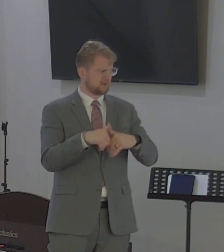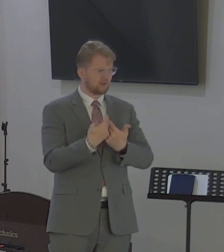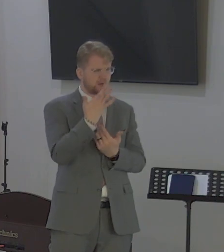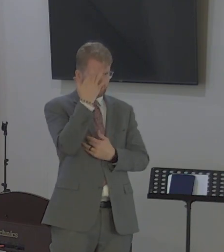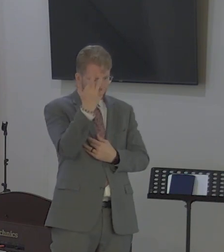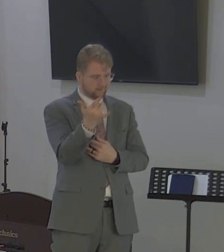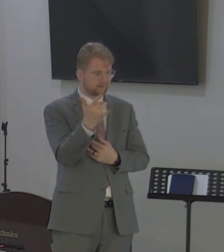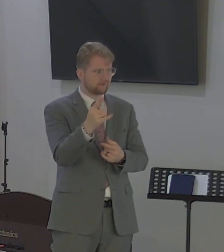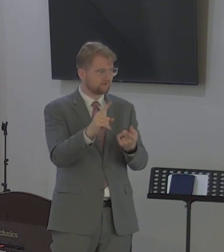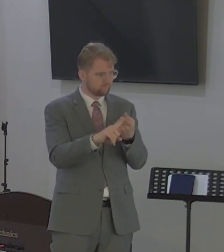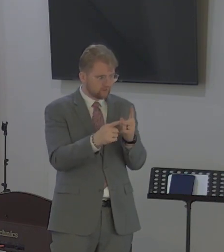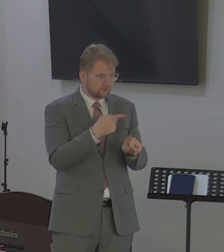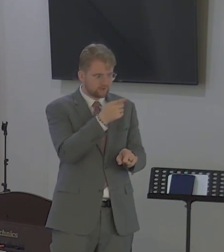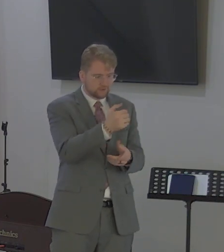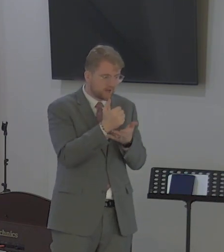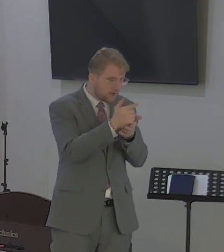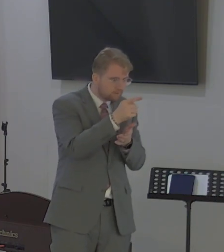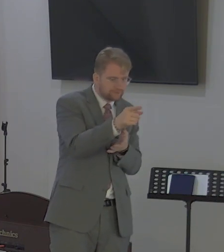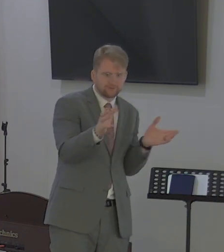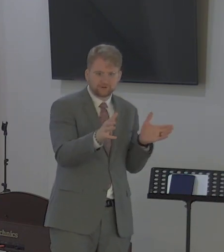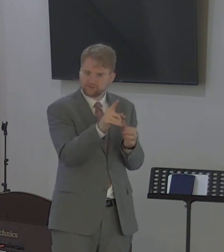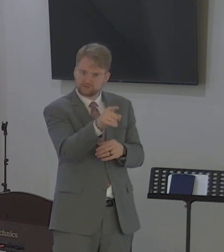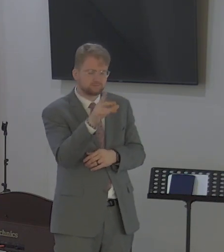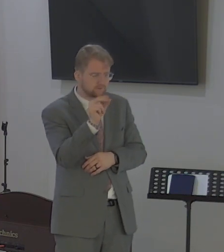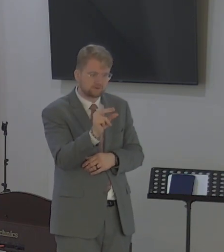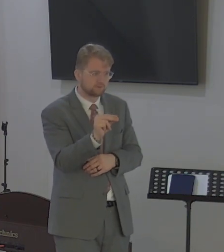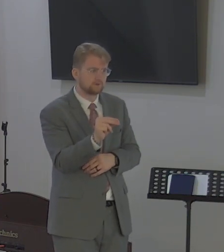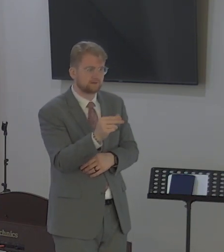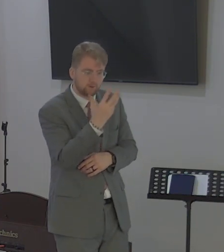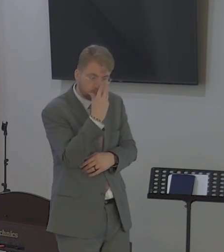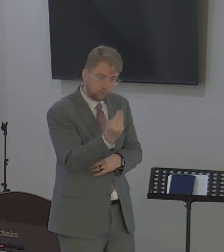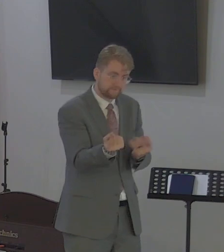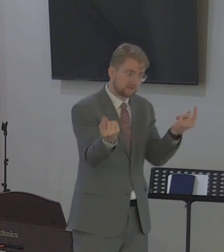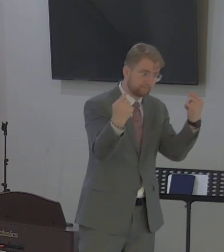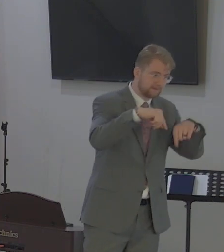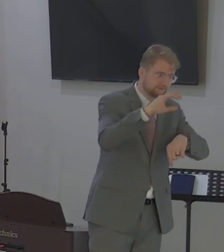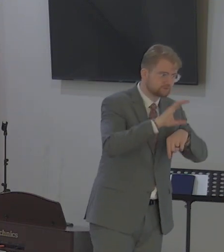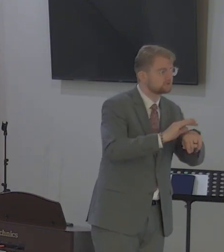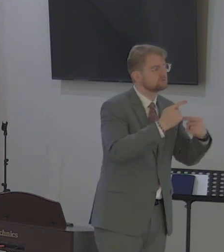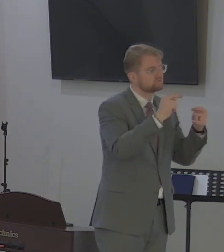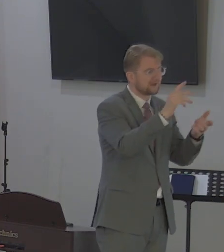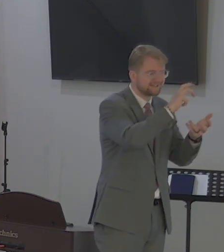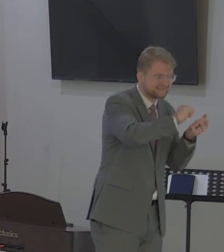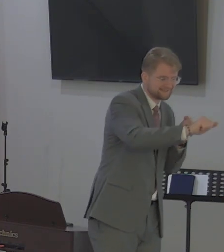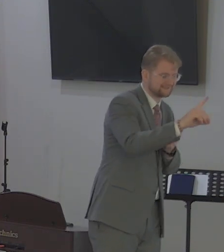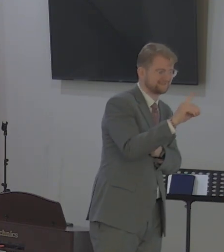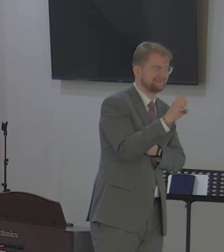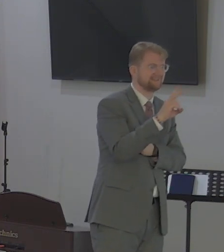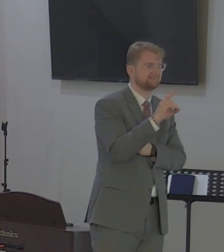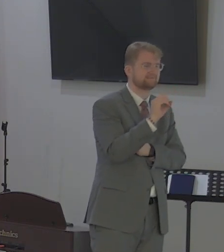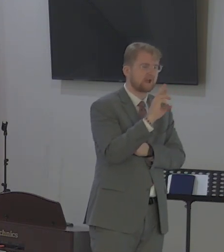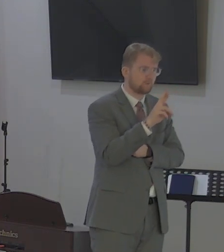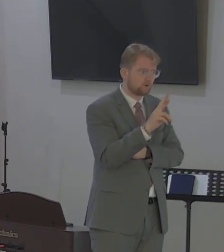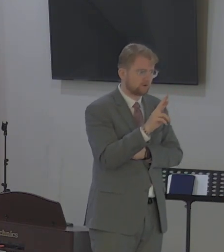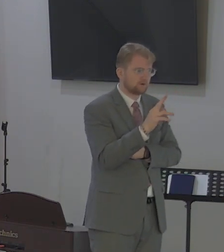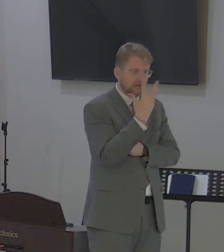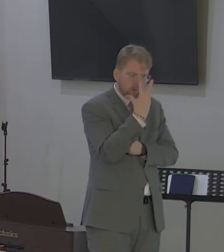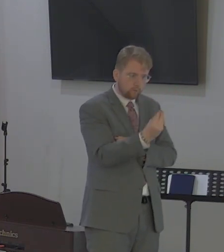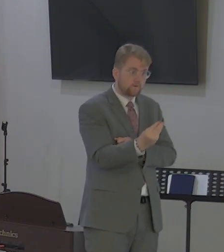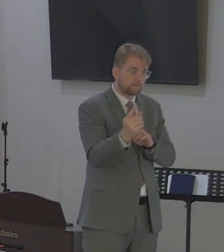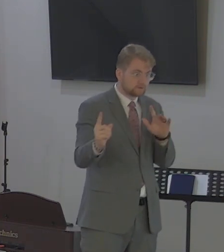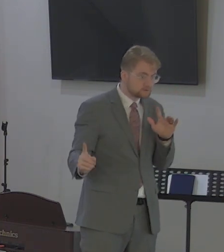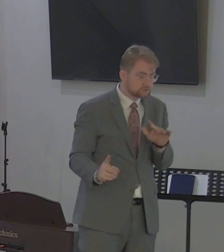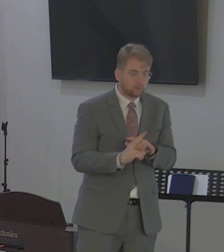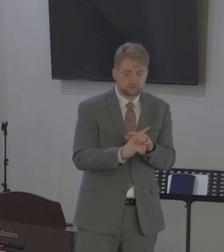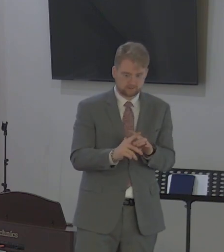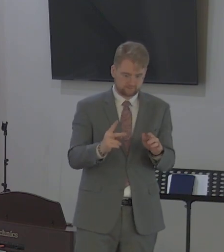your family? To encourage you? To lead? No, they come in to devour. That's it. Devour. A wolf showed up